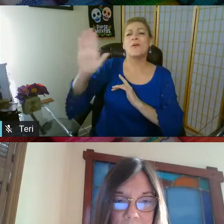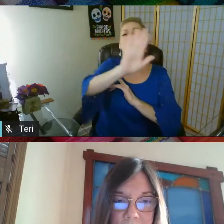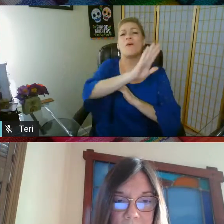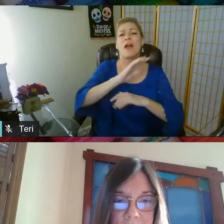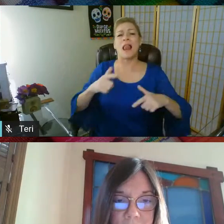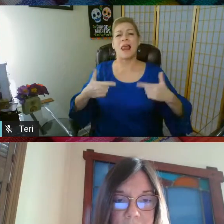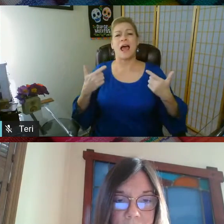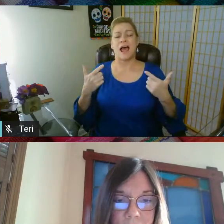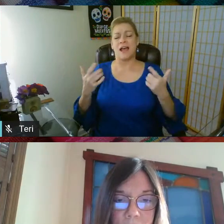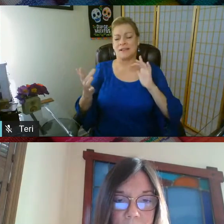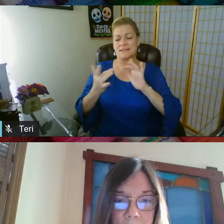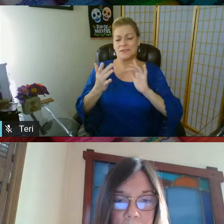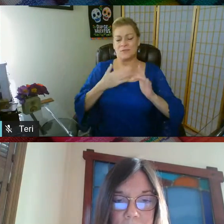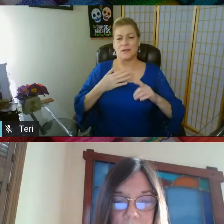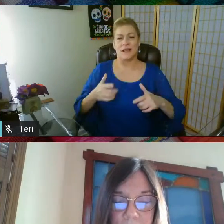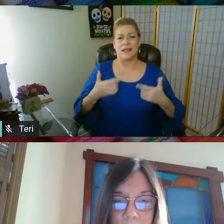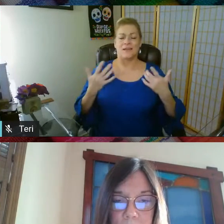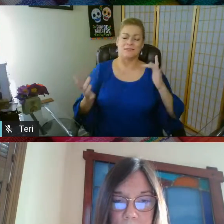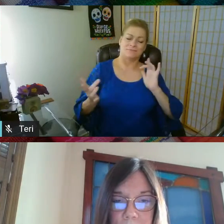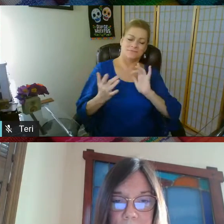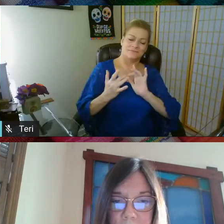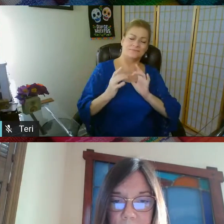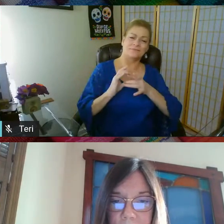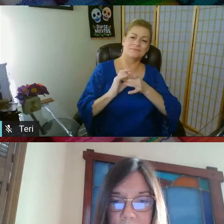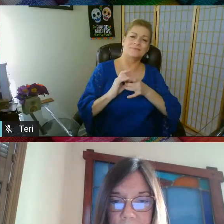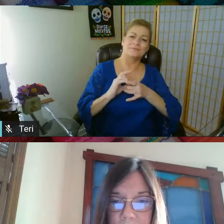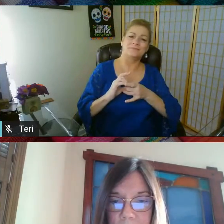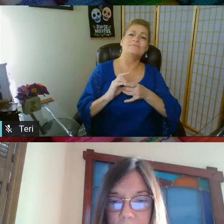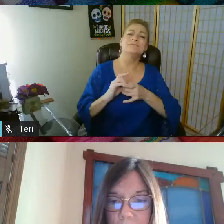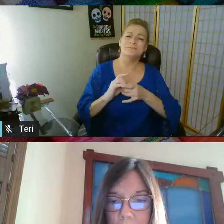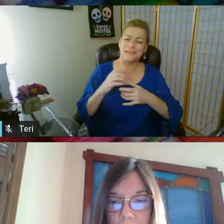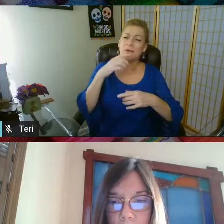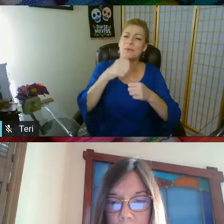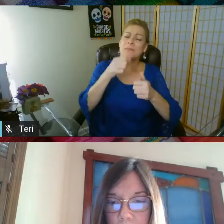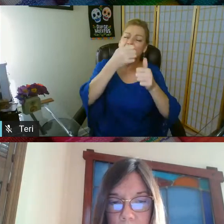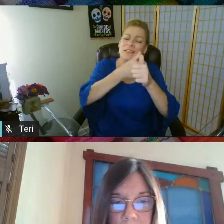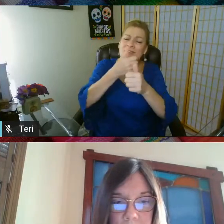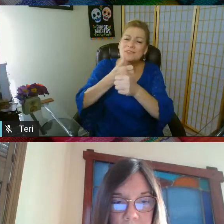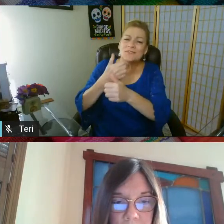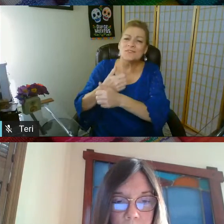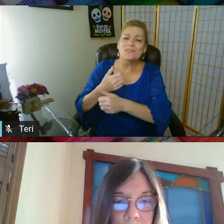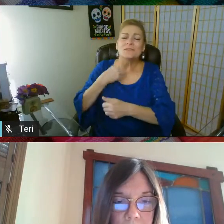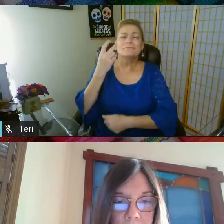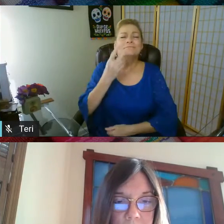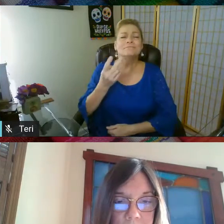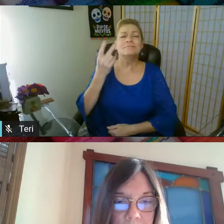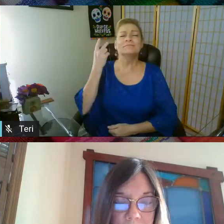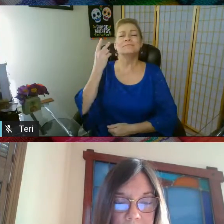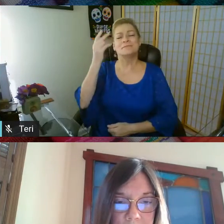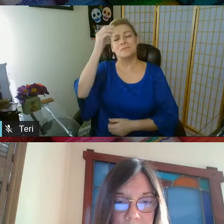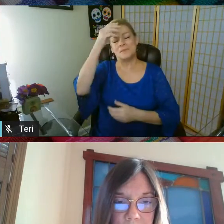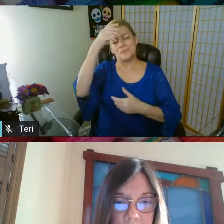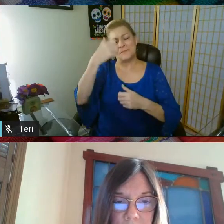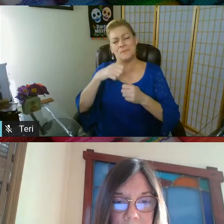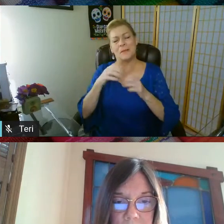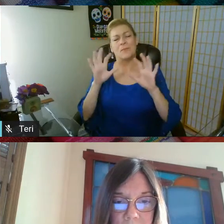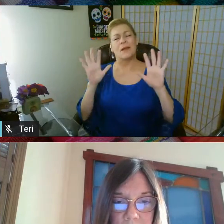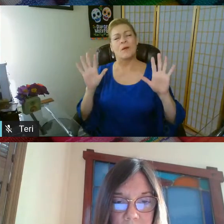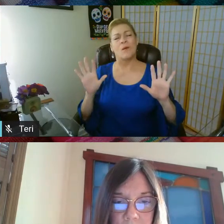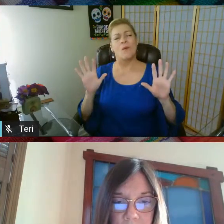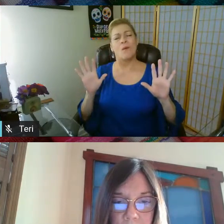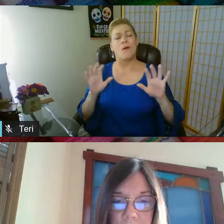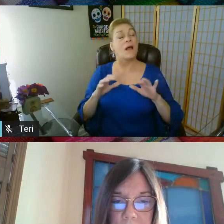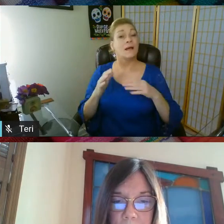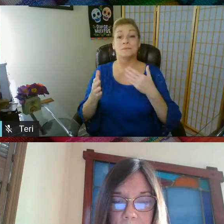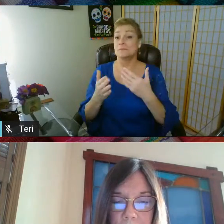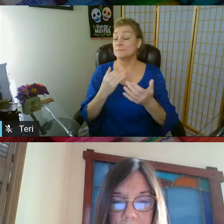each one as I savor memories of time we spent together. Whether we're still in one another's lives, have lost